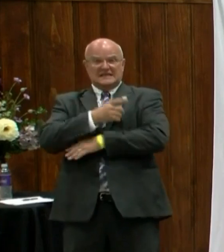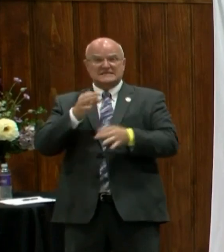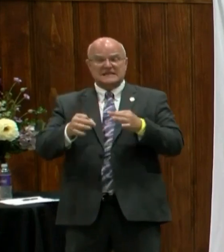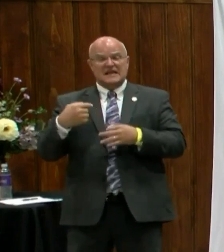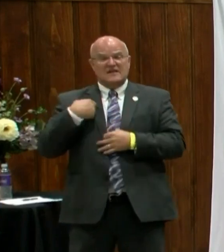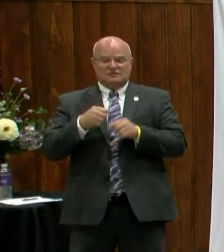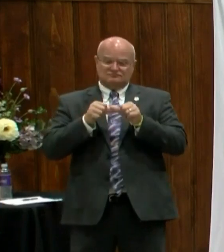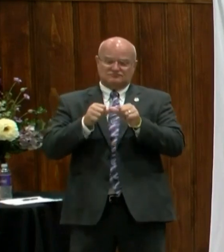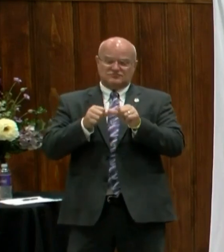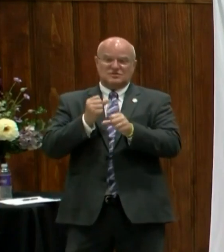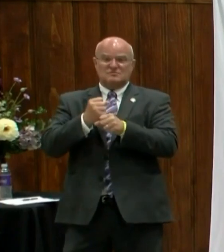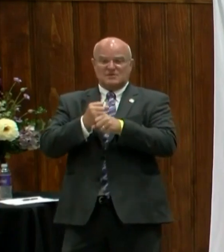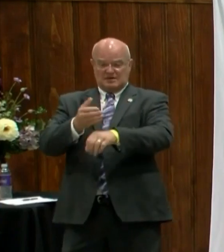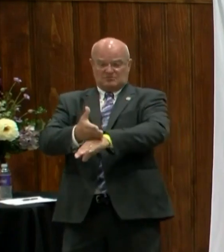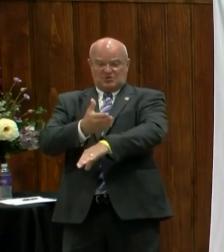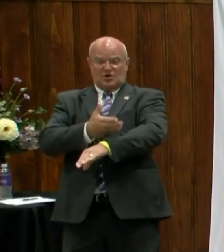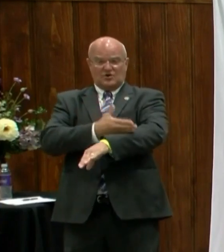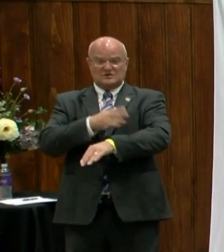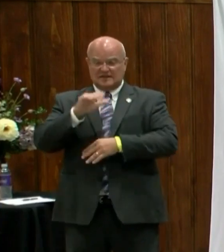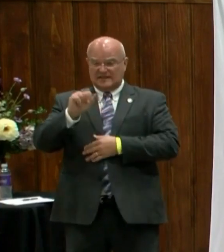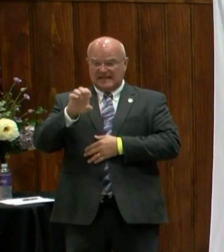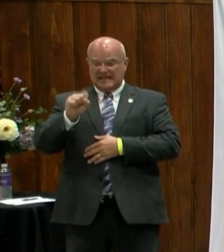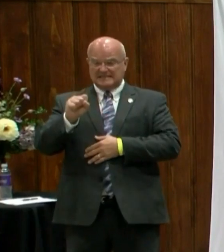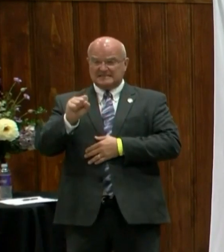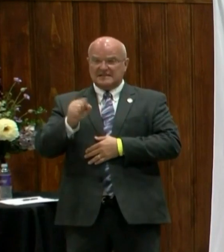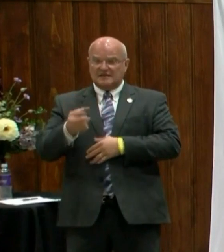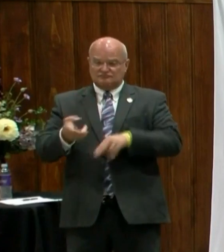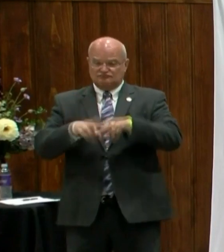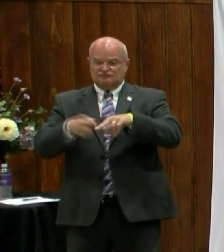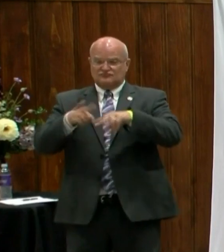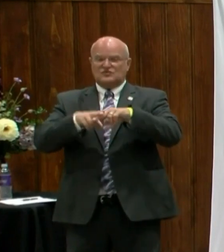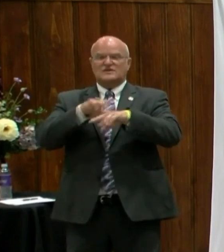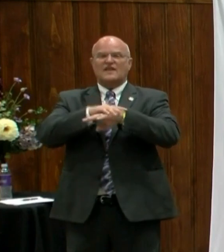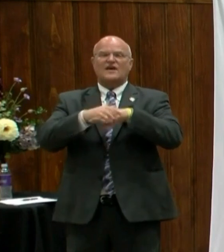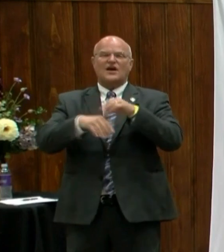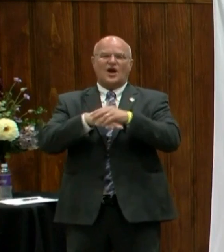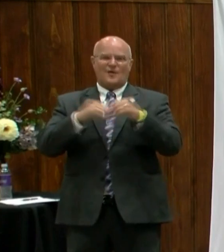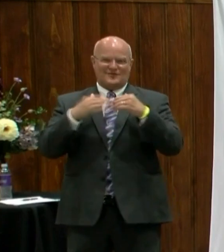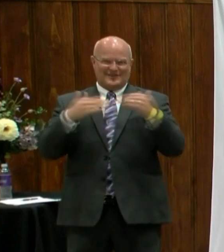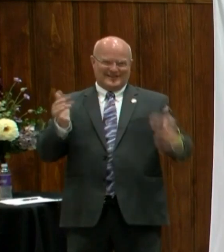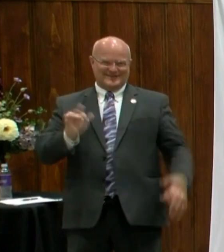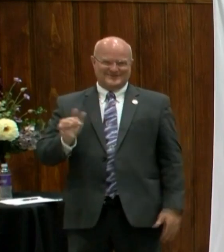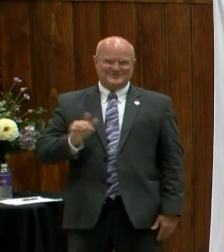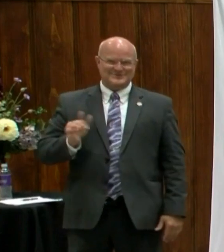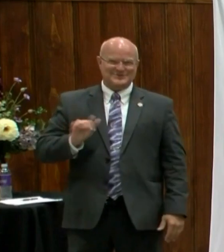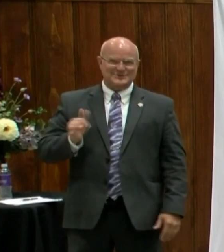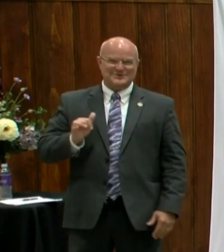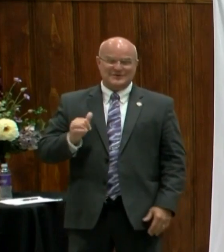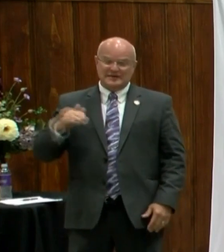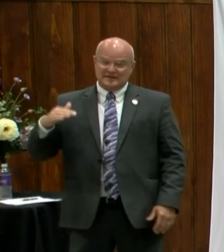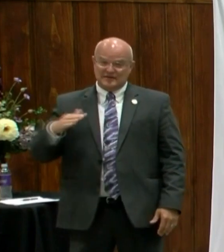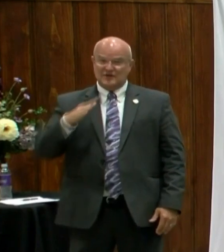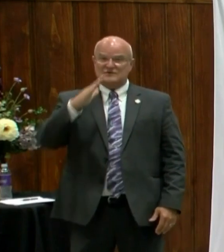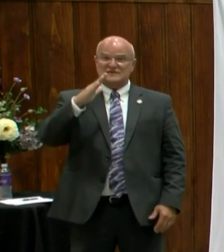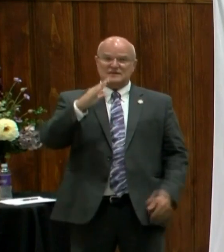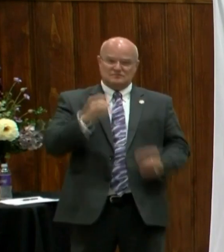we continue to make progress on the cases, that's going to increase the comfort level as well. If it goes up, they'll get more nervous.